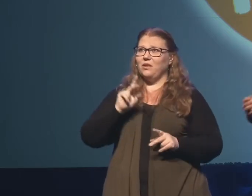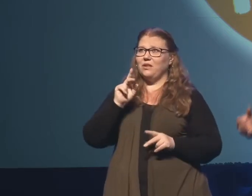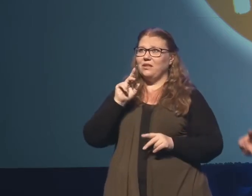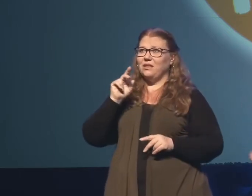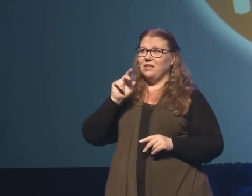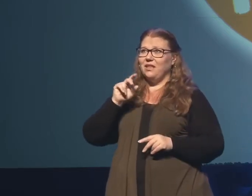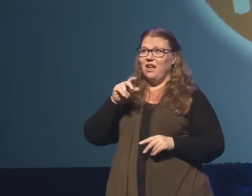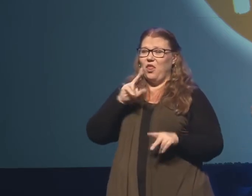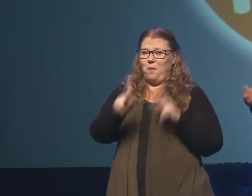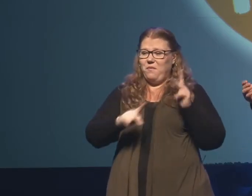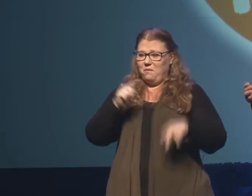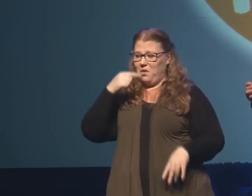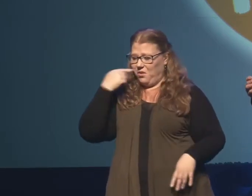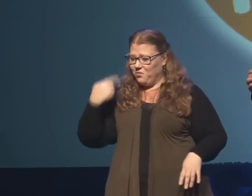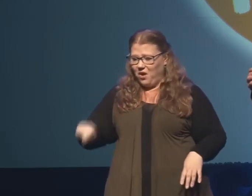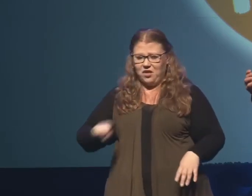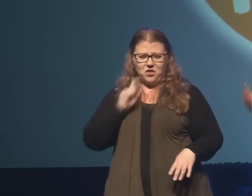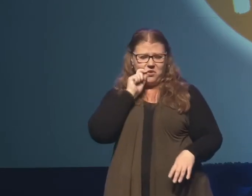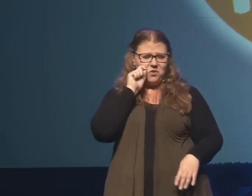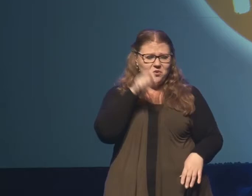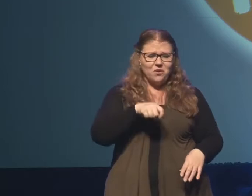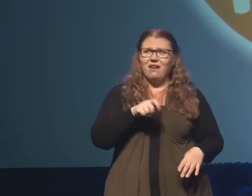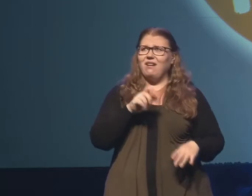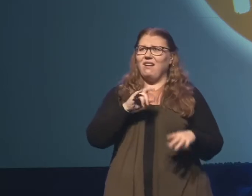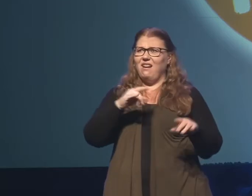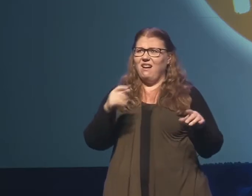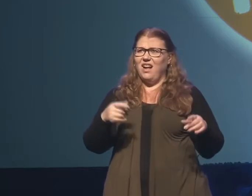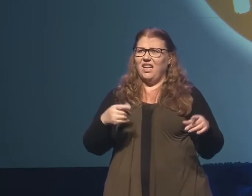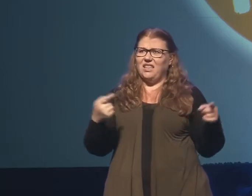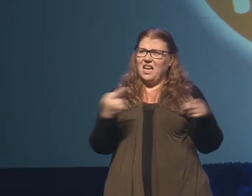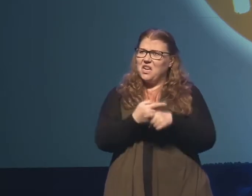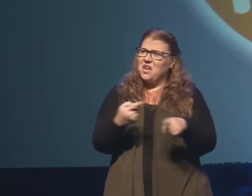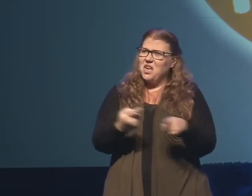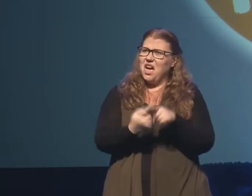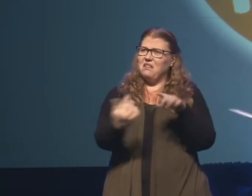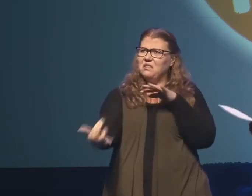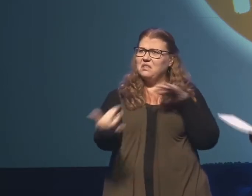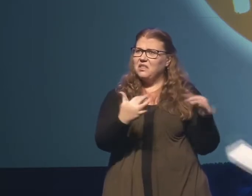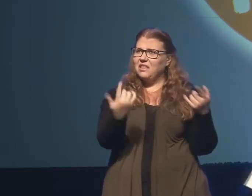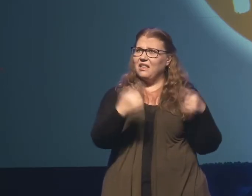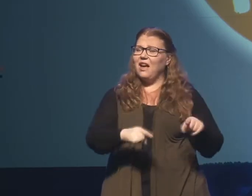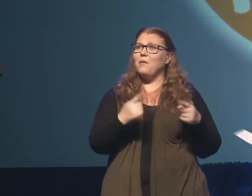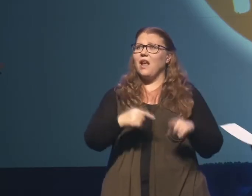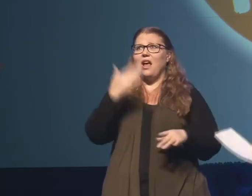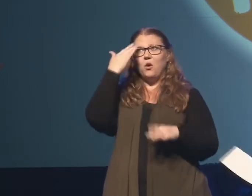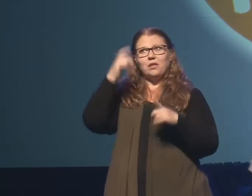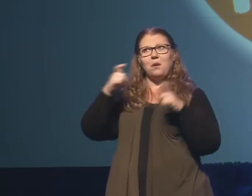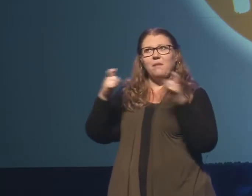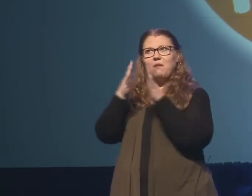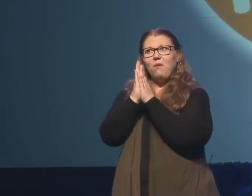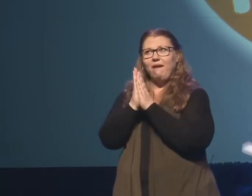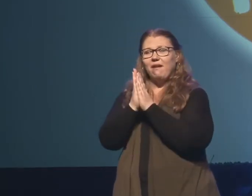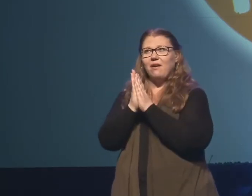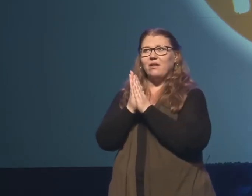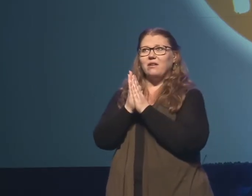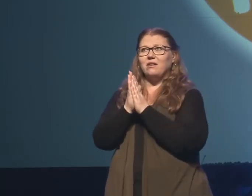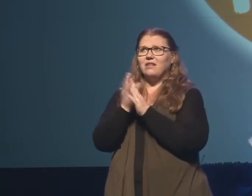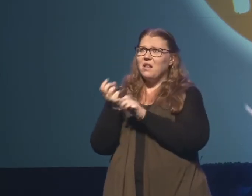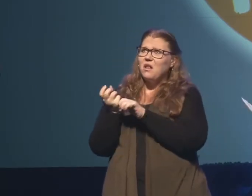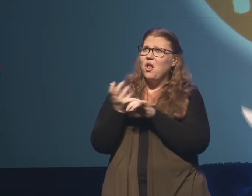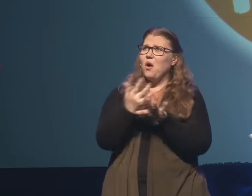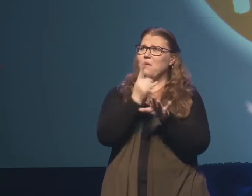people of Ukraine, that just the conflict. God, I know it's a big prayer. Bring